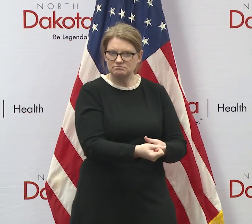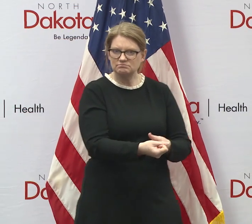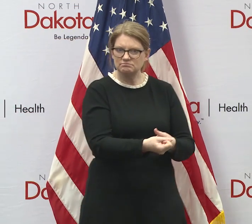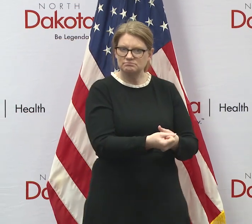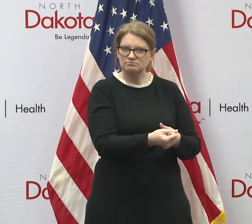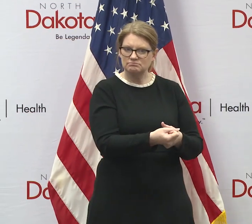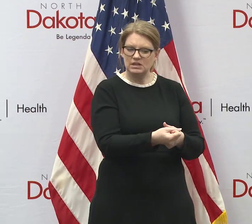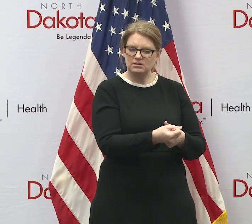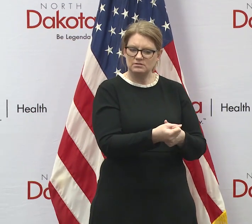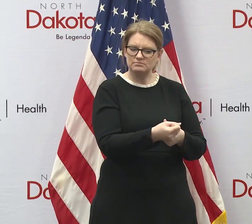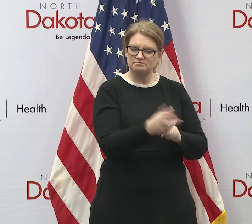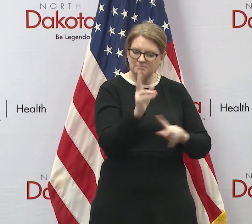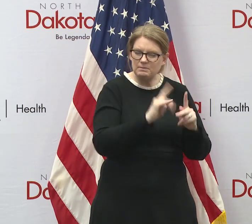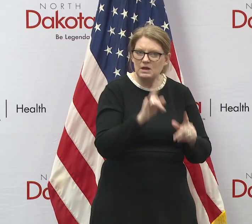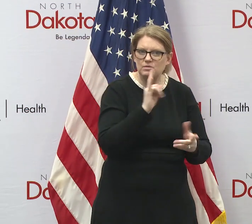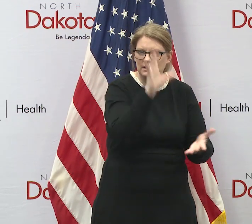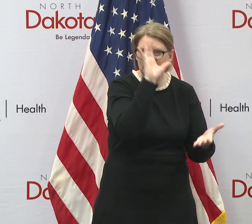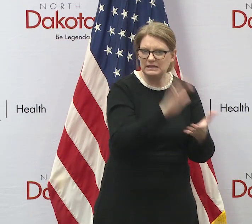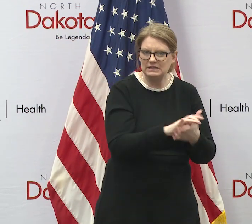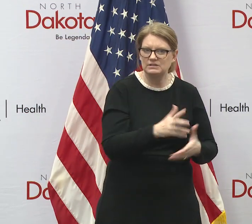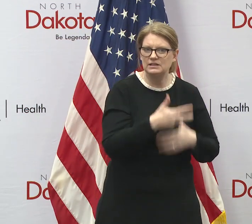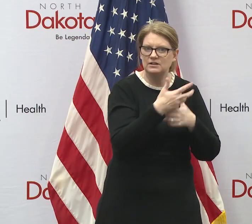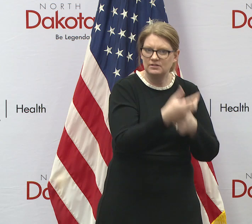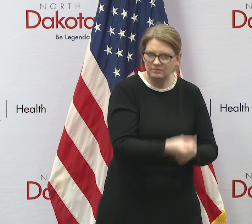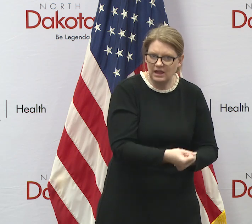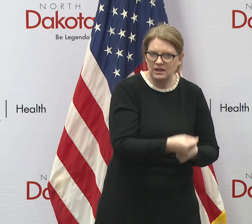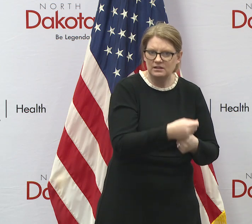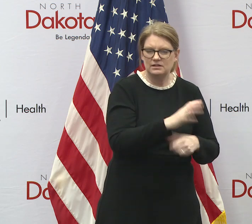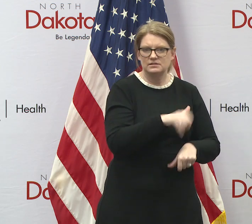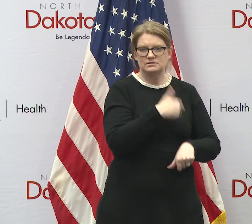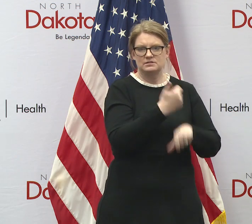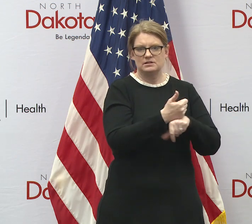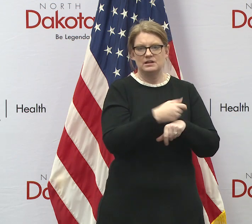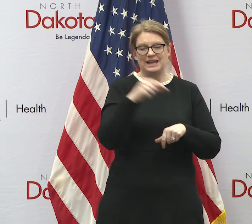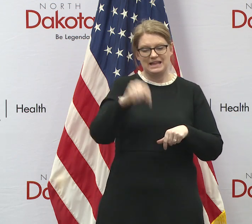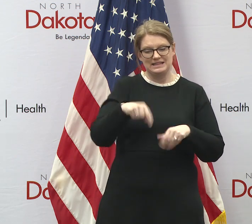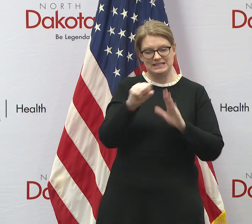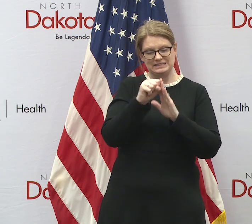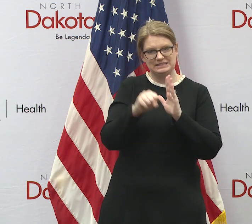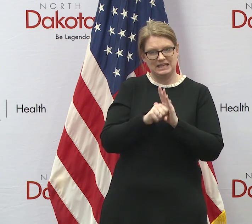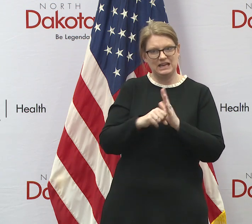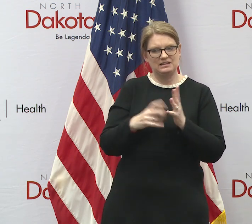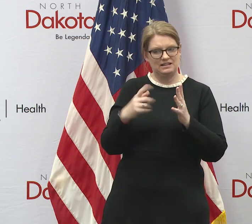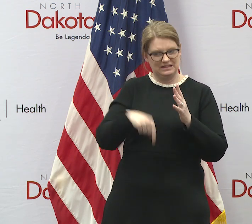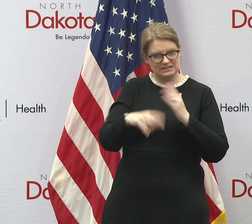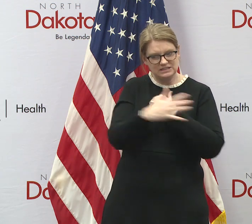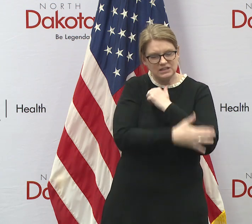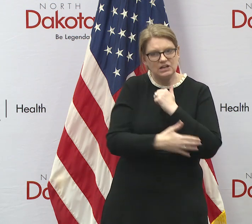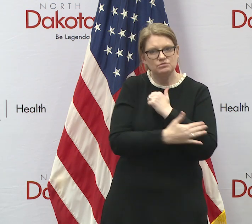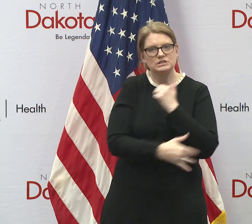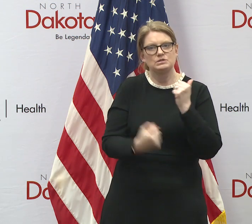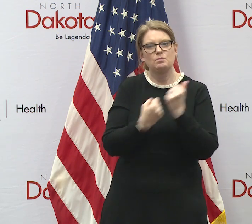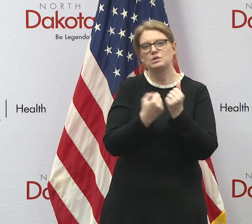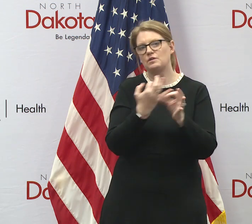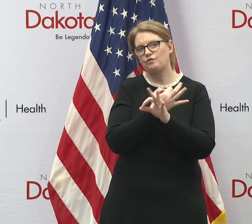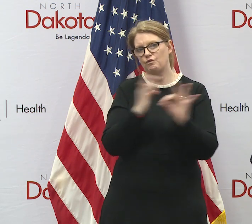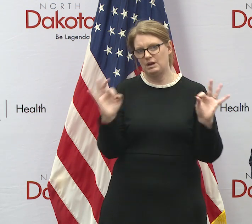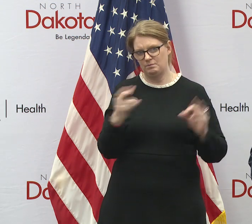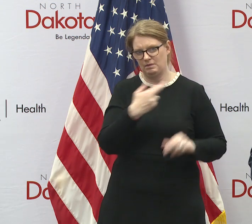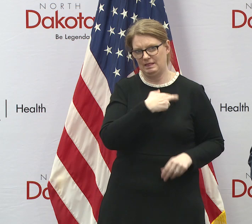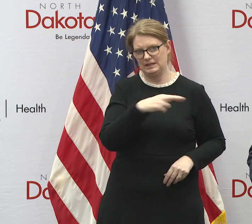our Constitution, unlike many other countries, supports freedom of religion, one of the things that brings us together. And